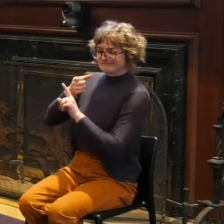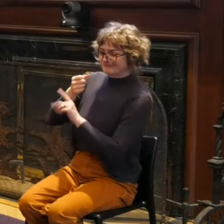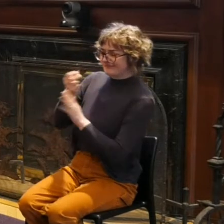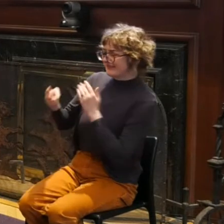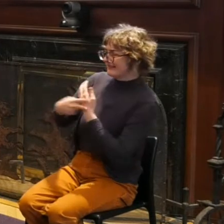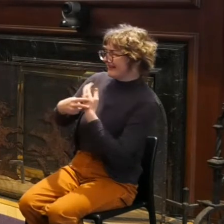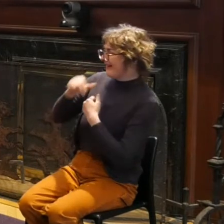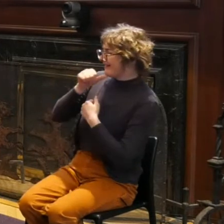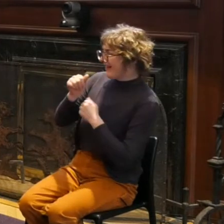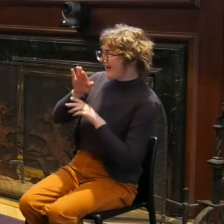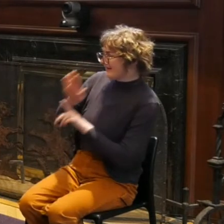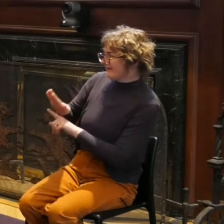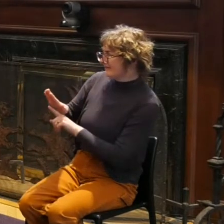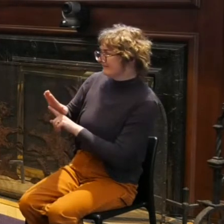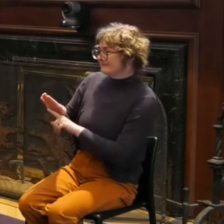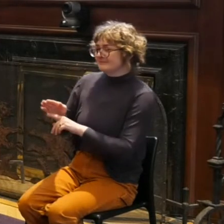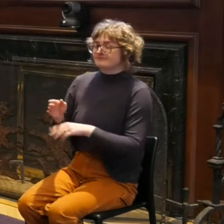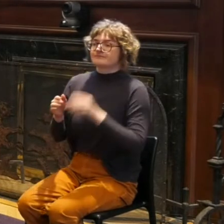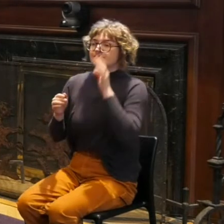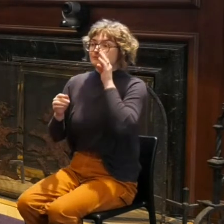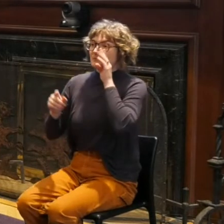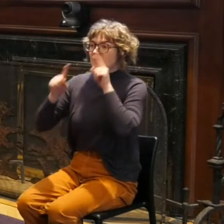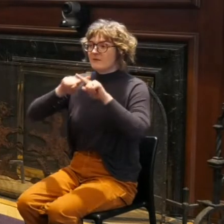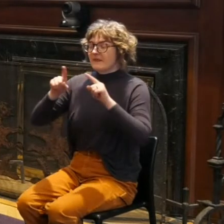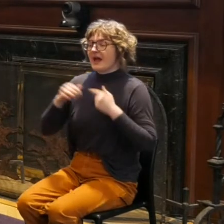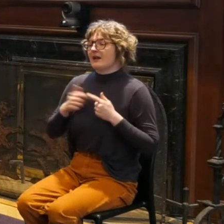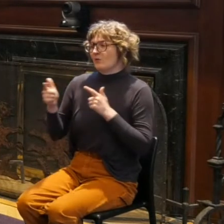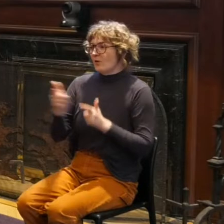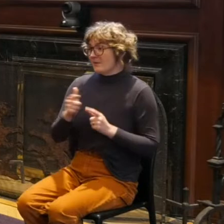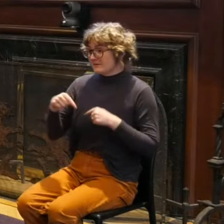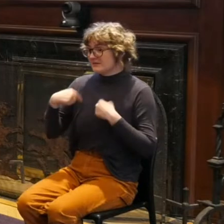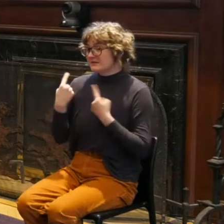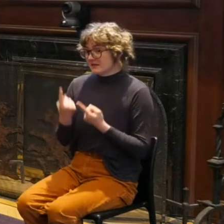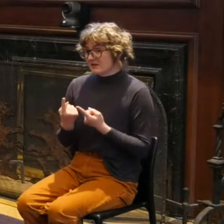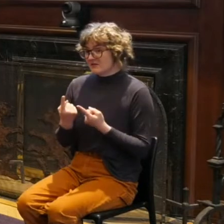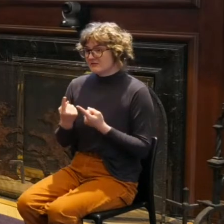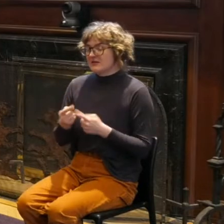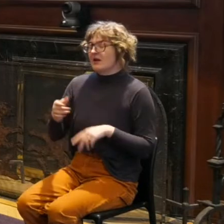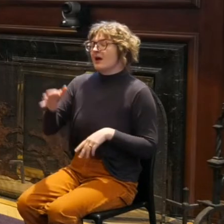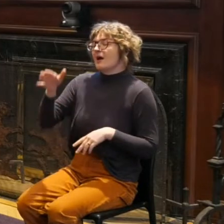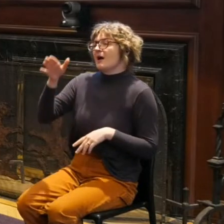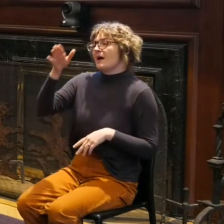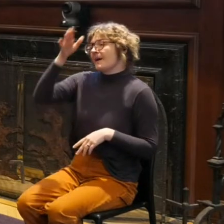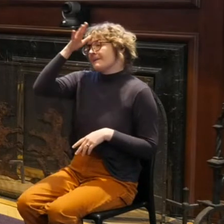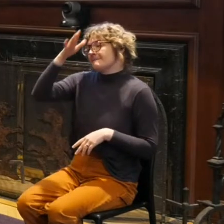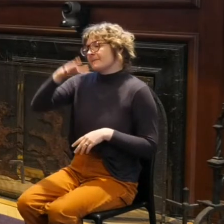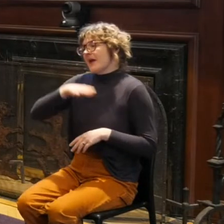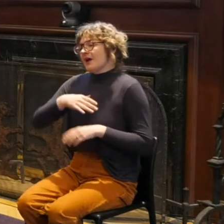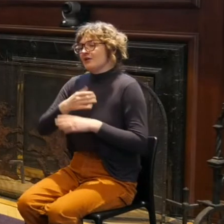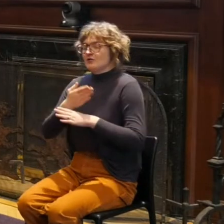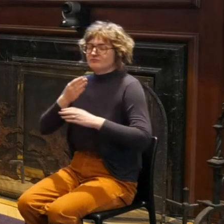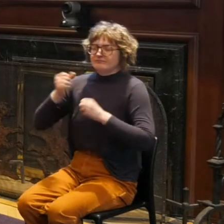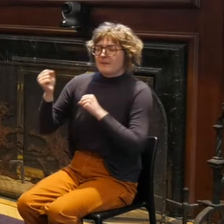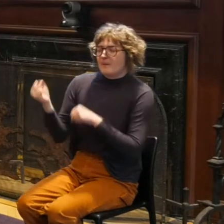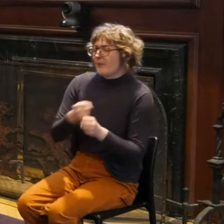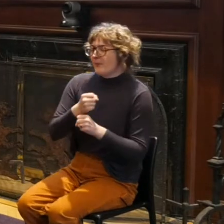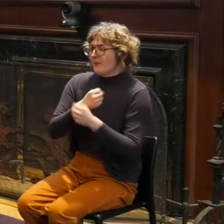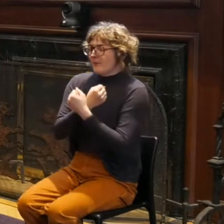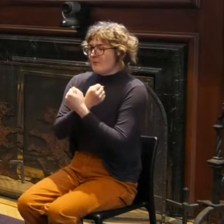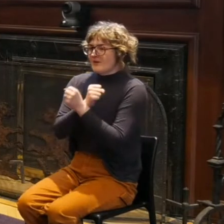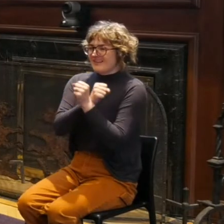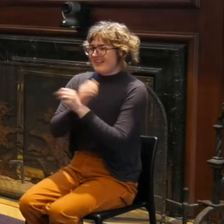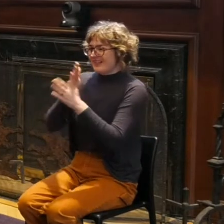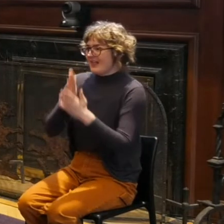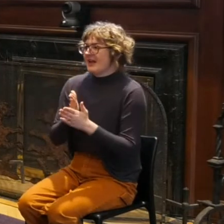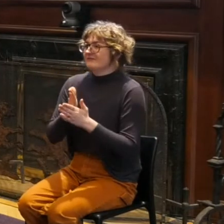them now. But they had a weapon still, a man who breaks slaves, William Covey,